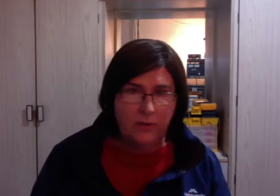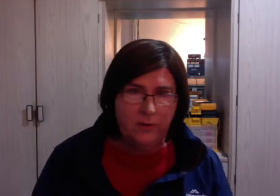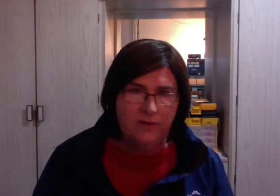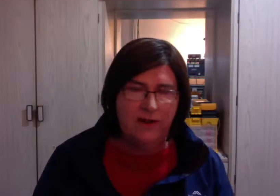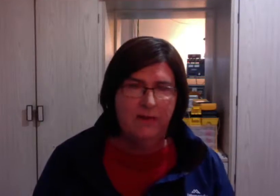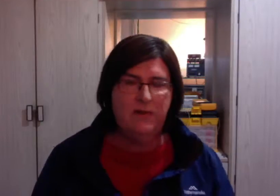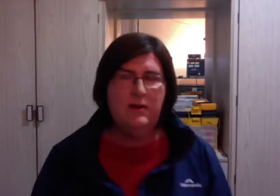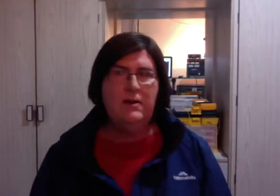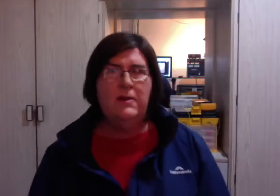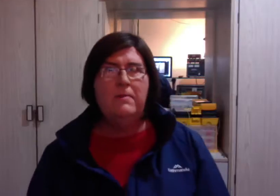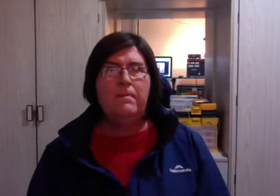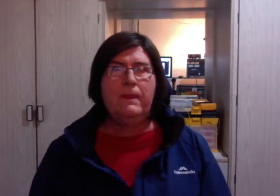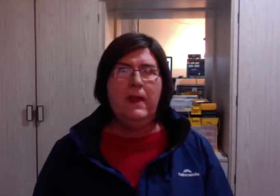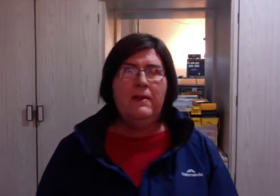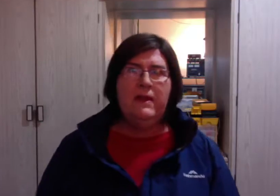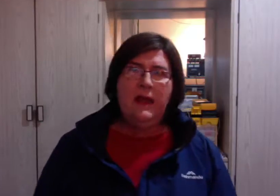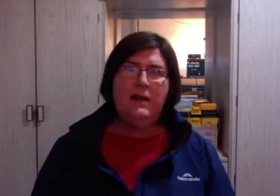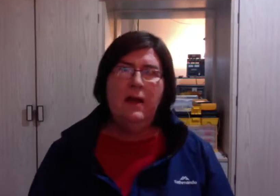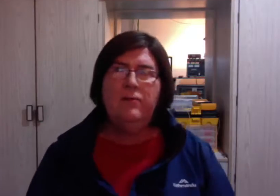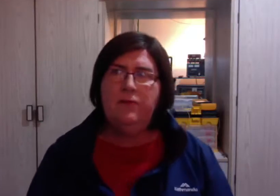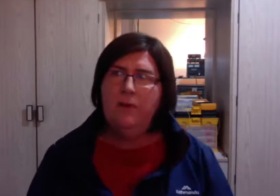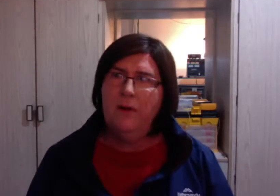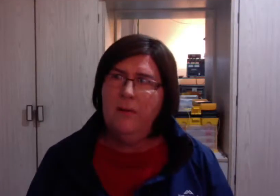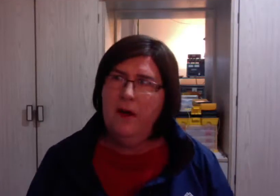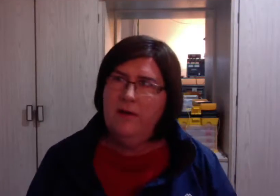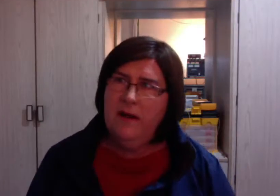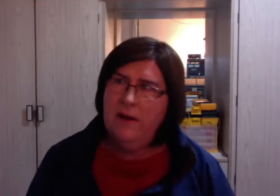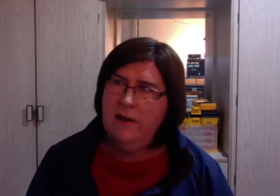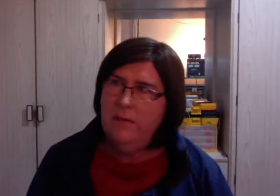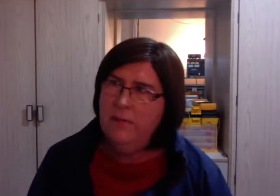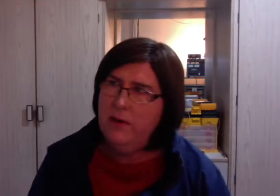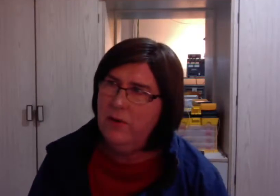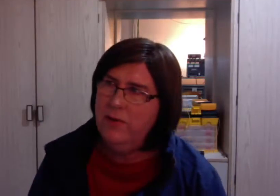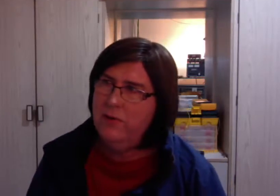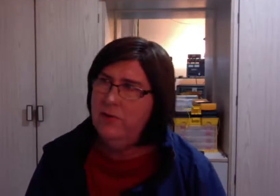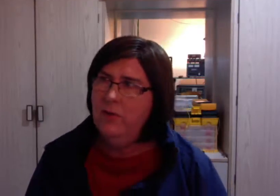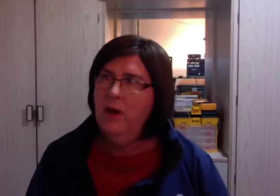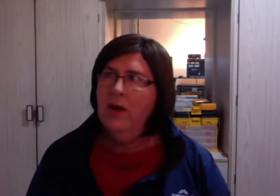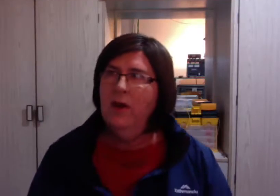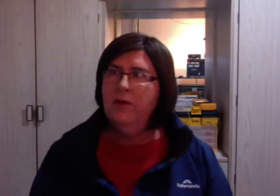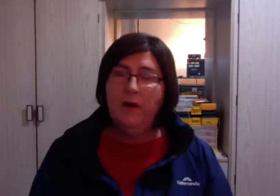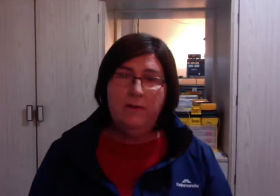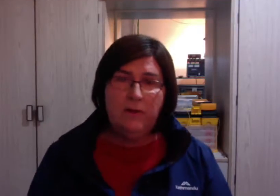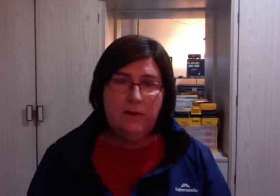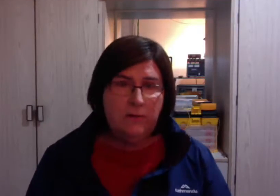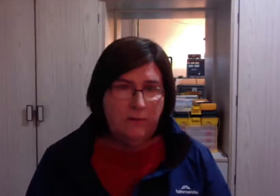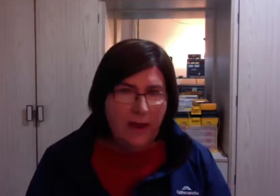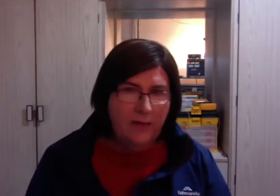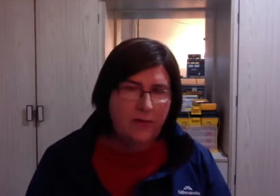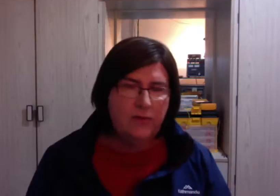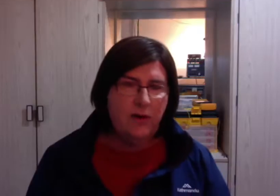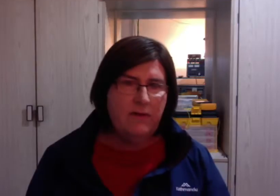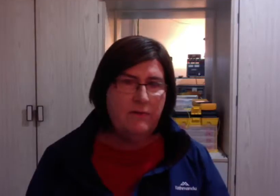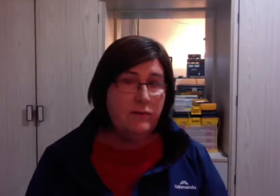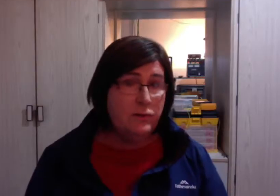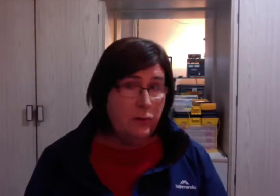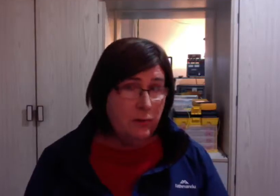absorbers left. And that comes from overheating them because you're driving too fast or driving for too